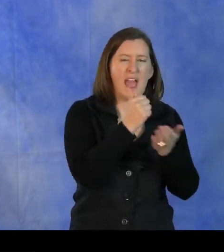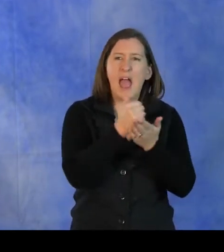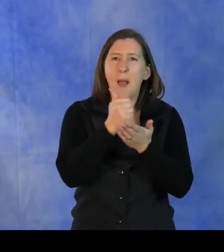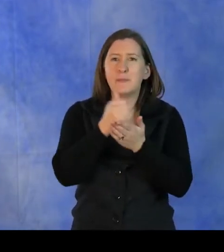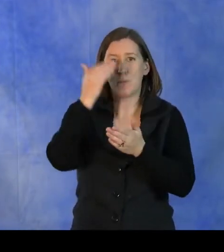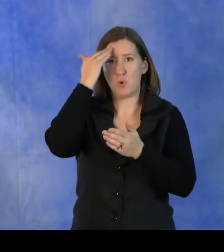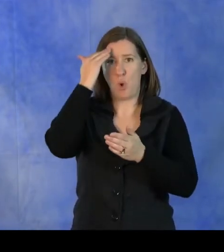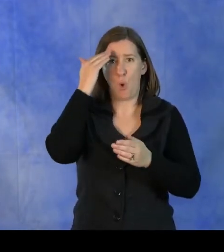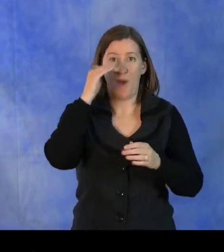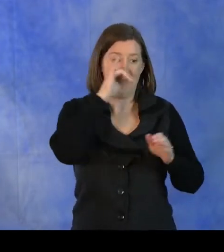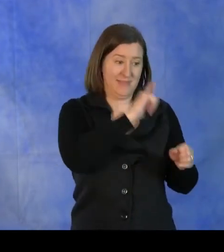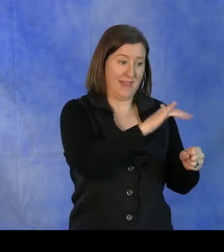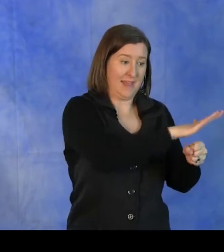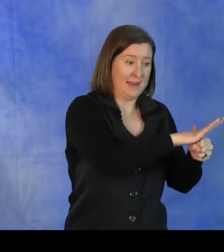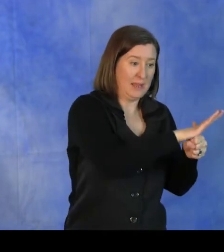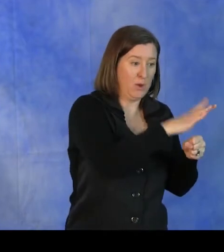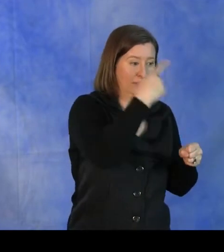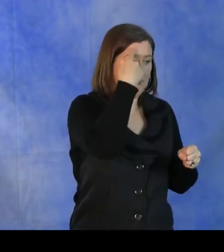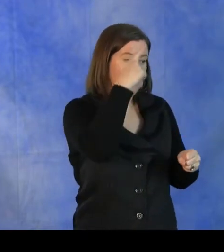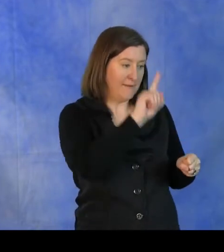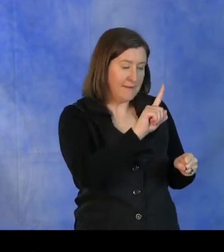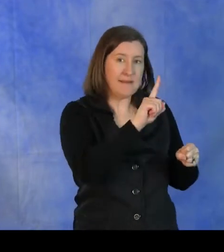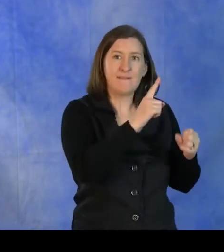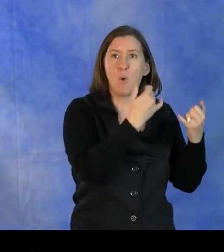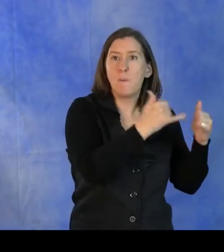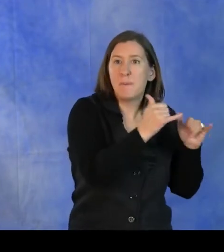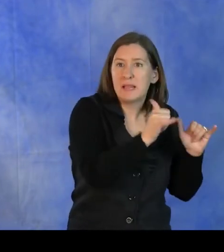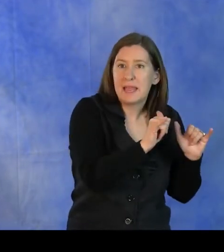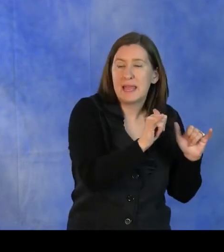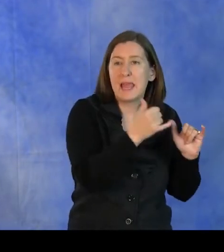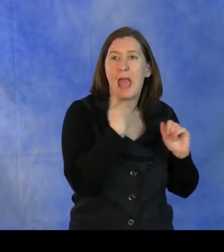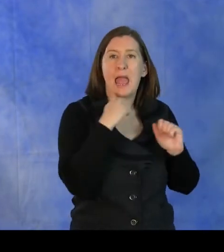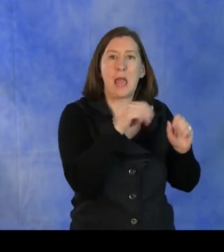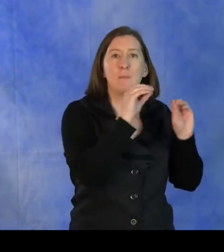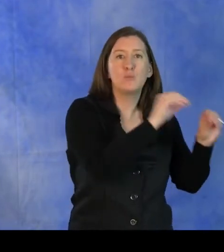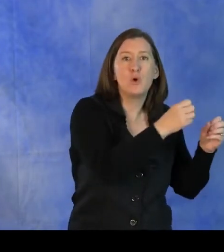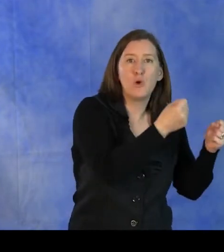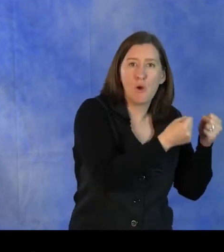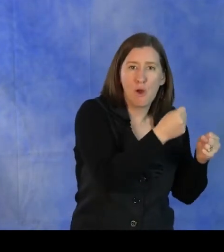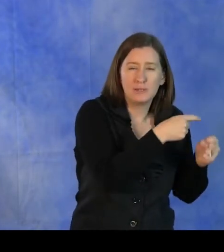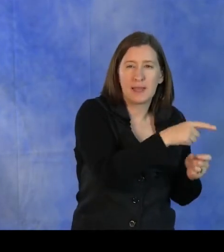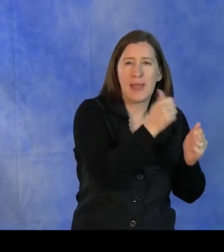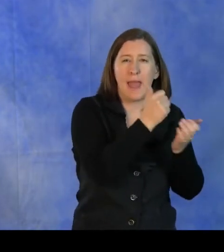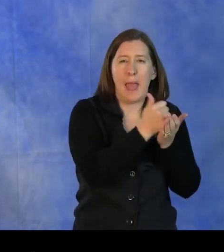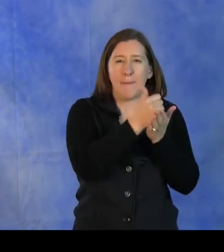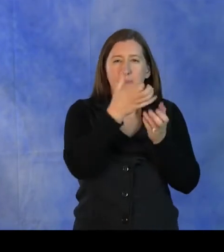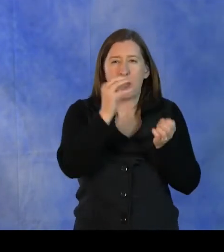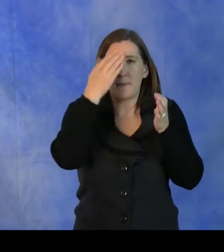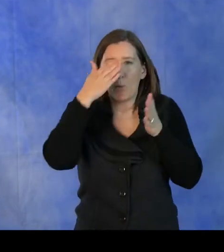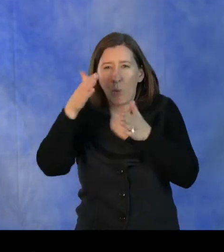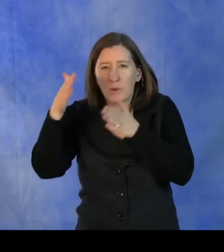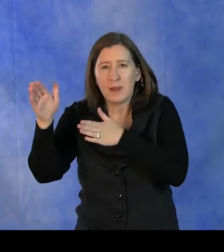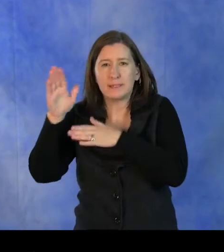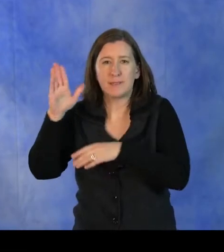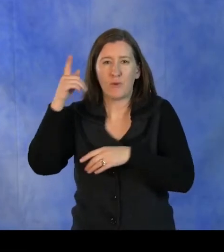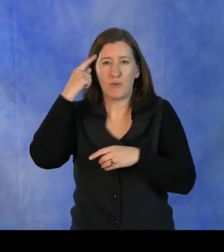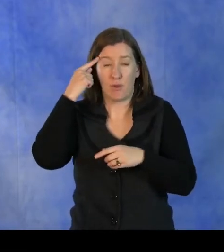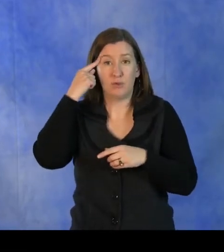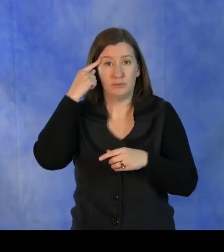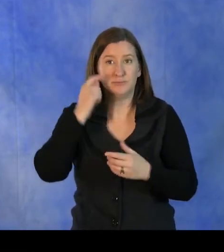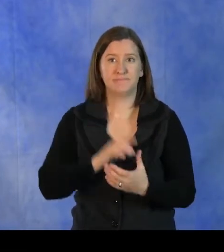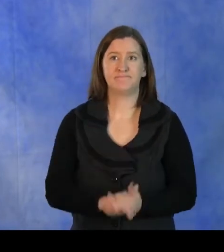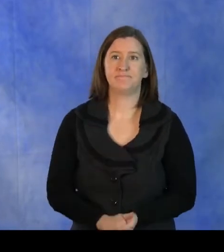pictures. Help them know that this area is for playing, and put cars that, help